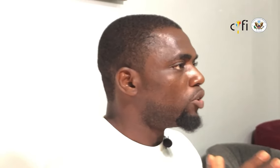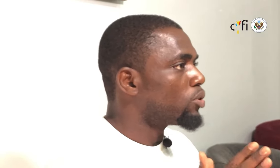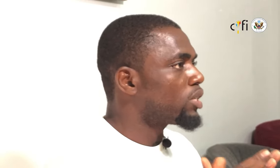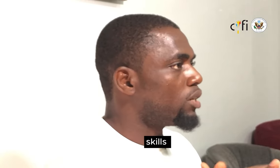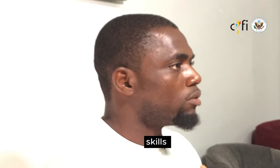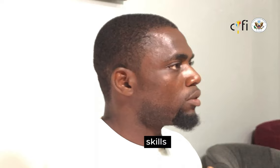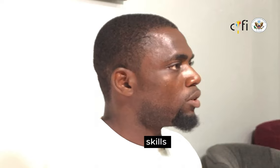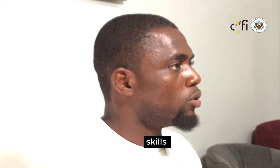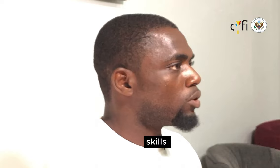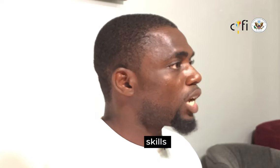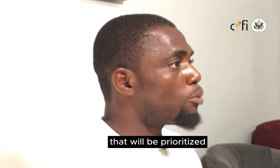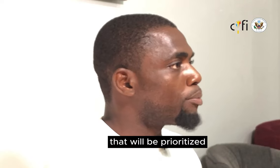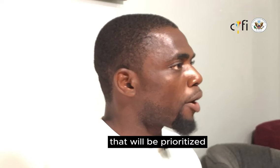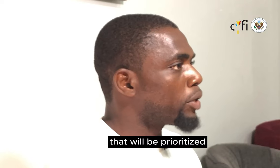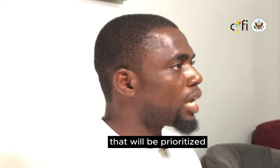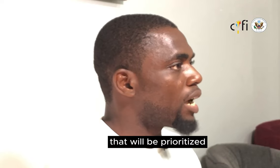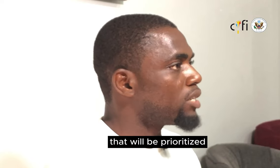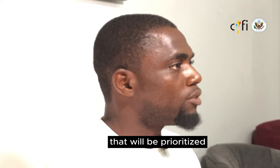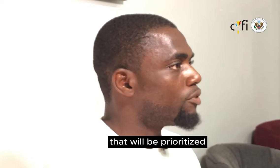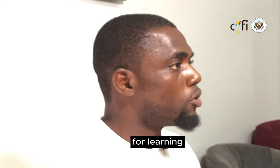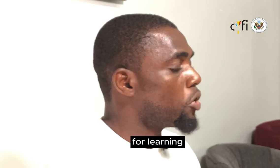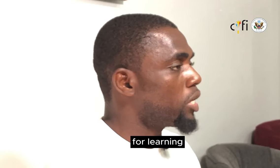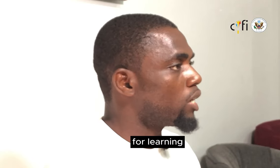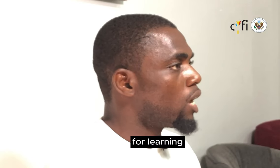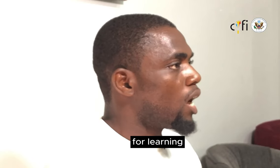major skills that will be prioritized for learning.